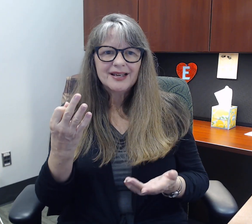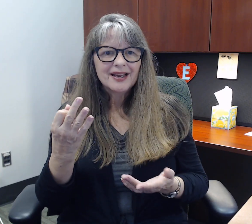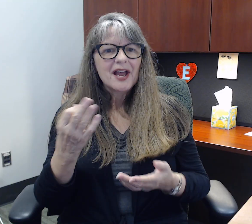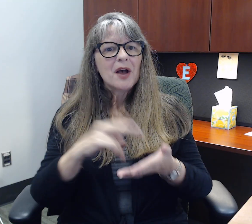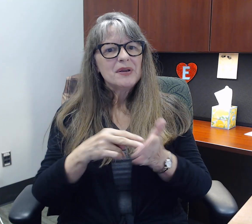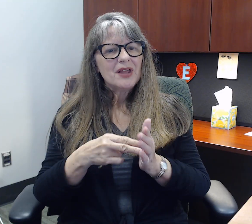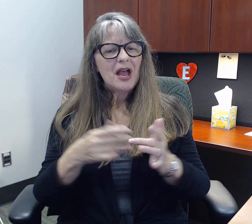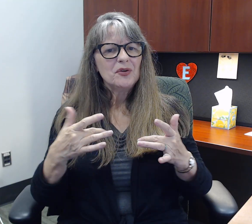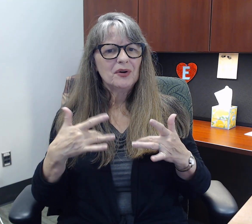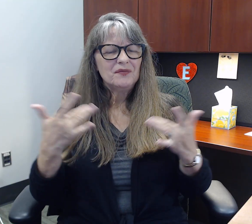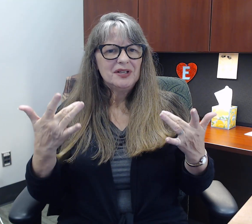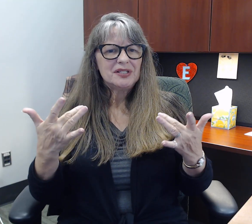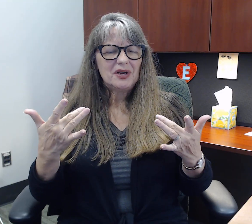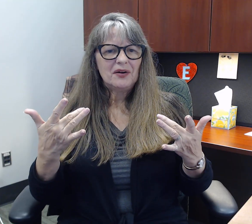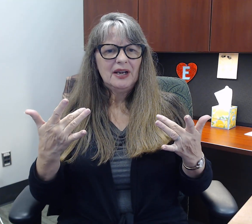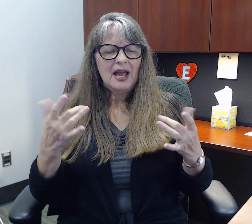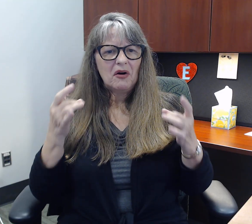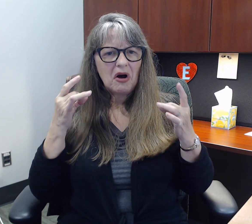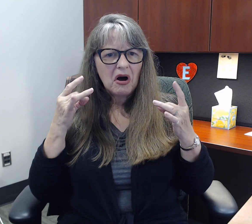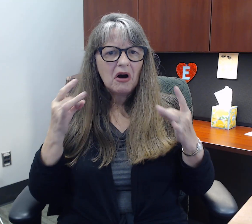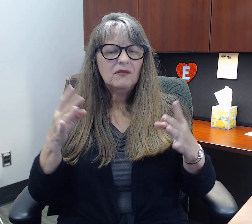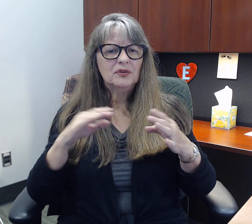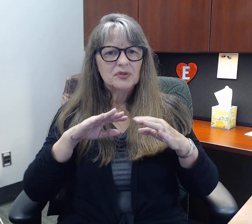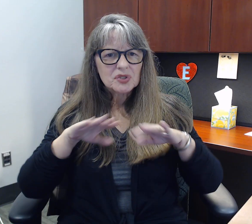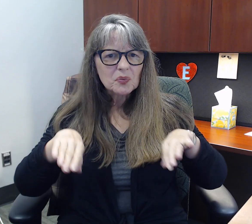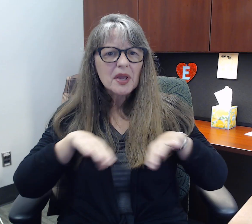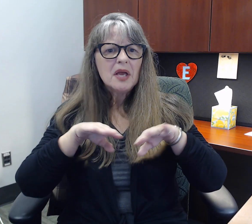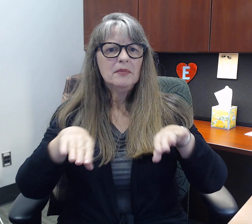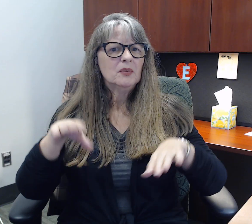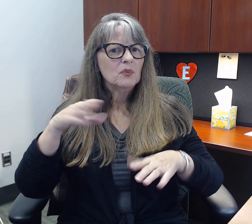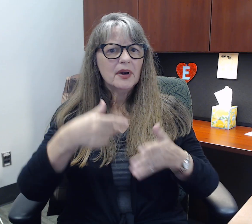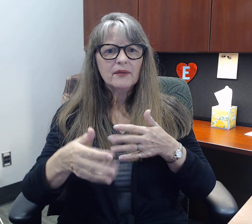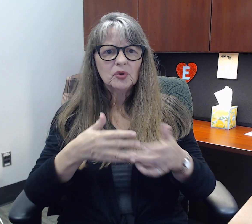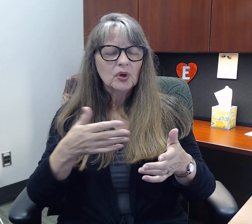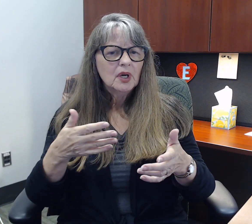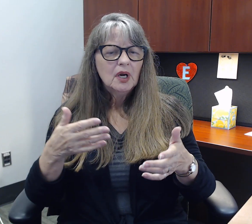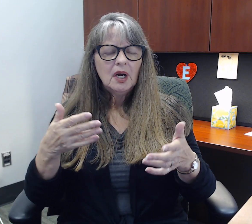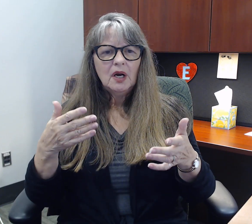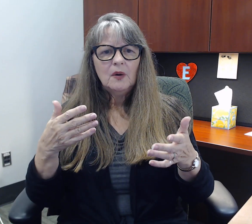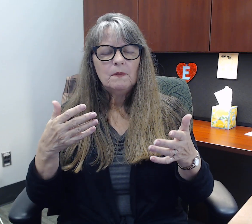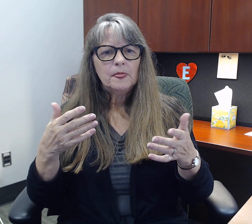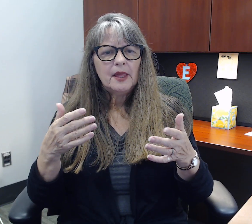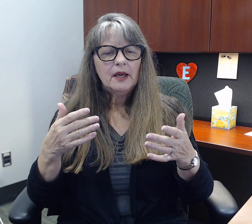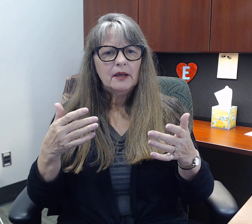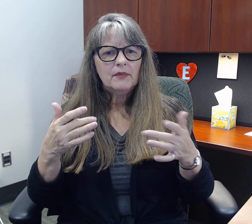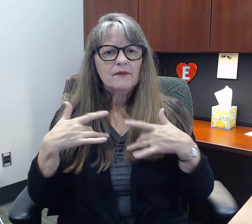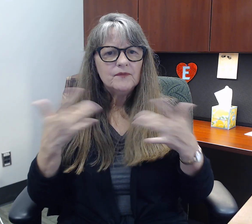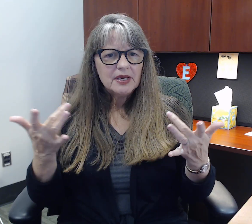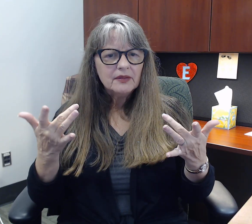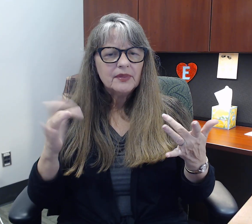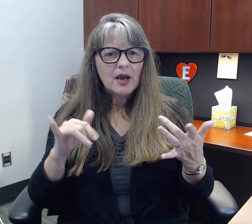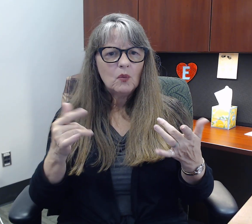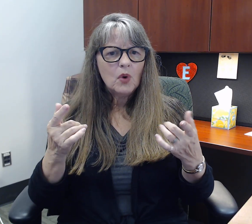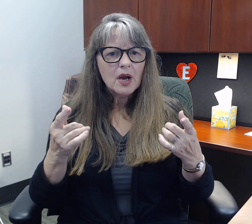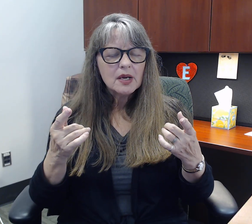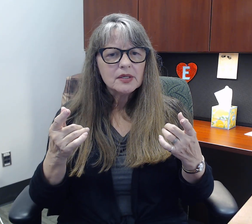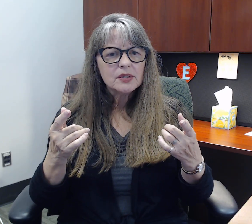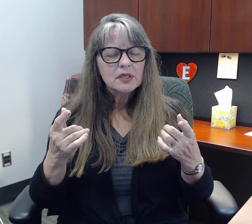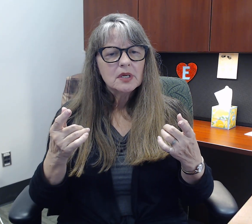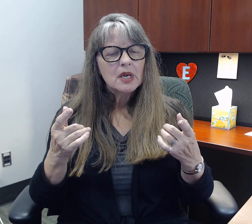I mean, they had their events there, and how awful to swim and whatever event that was,